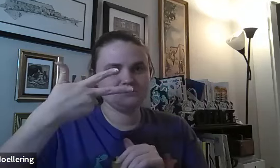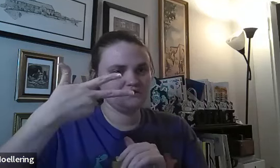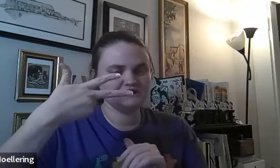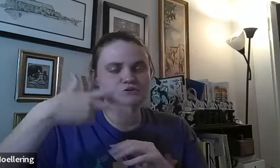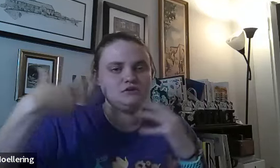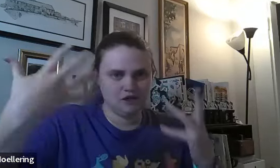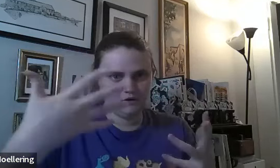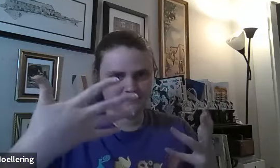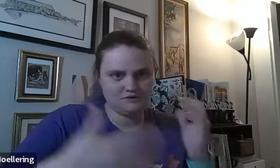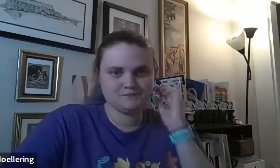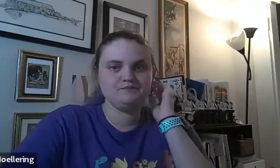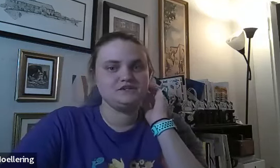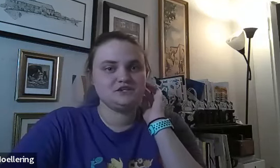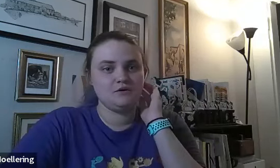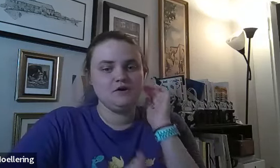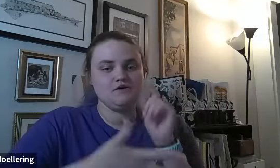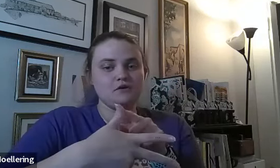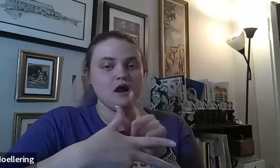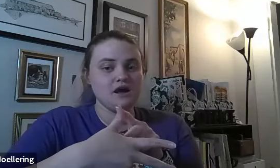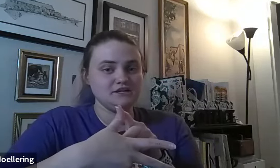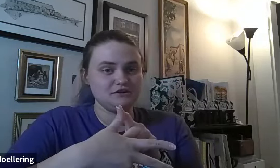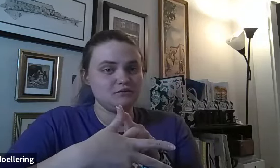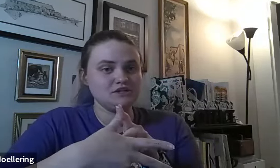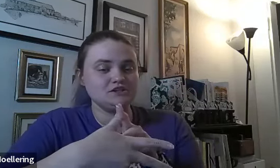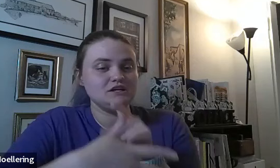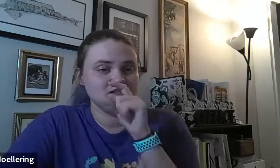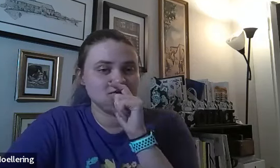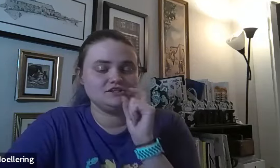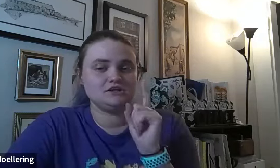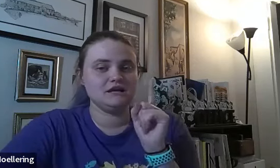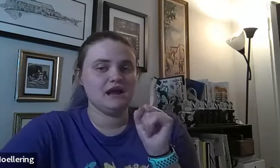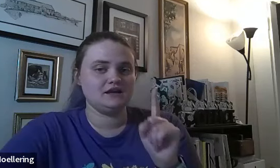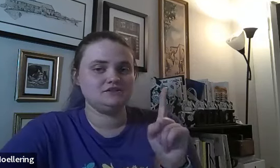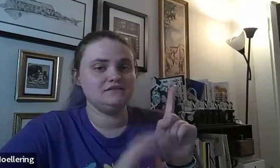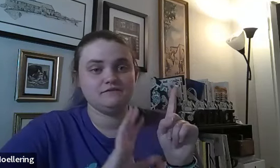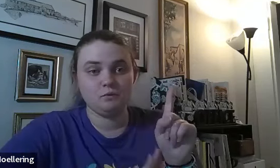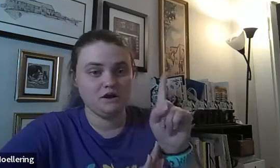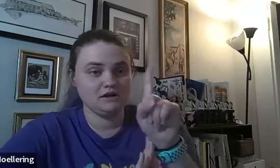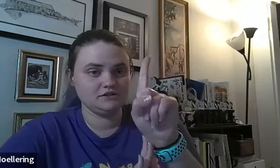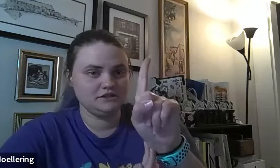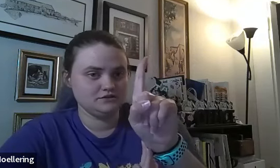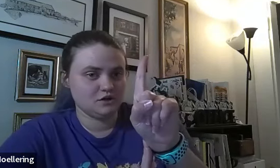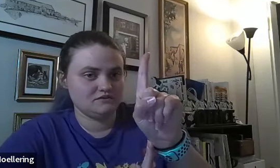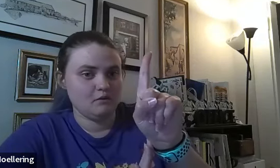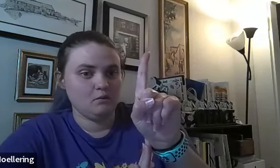know these three, you can go up to those. So for 100, what you're going to do is you're going to actually, like for 100, you'll start with that